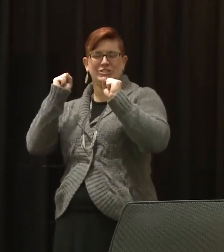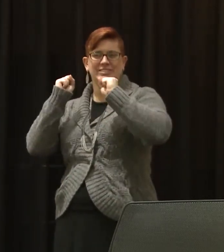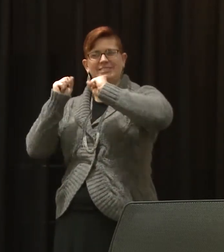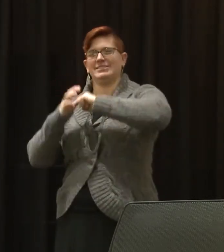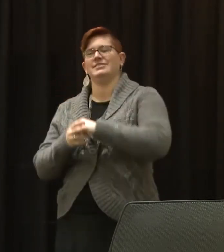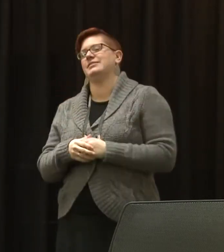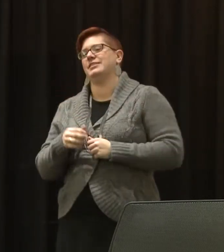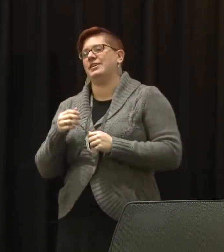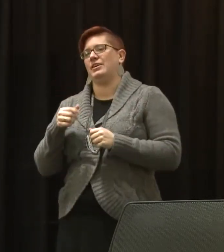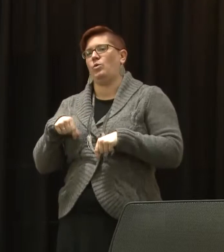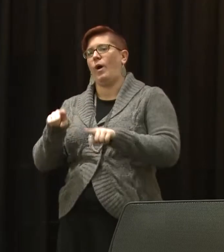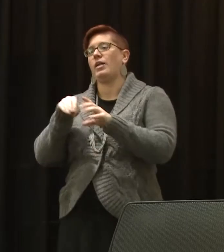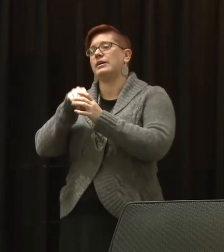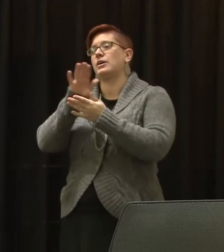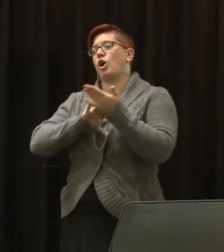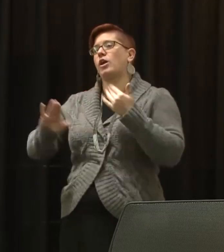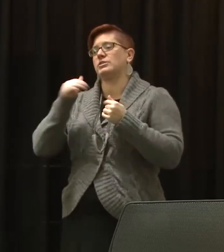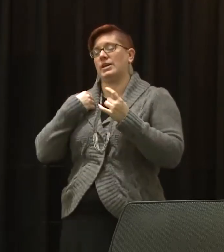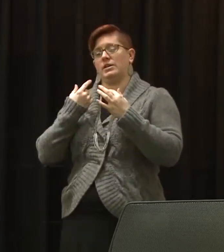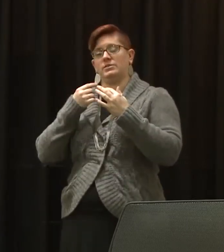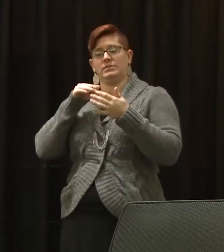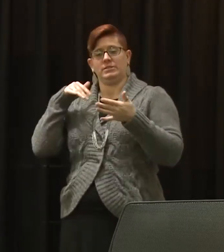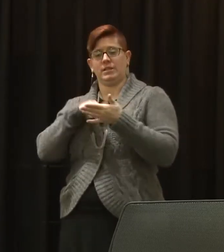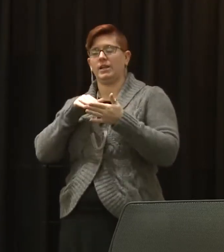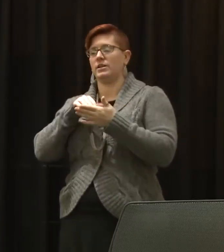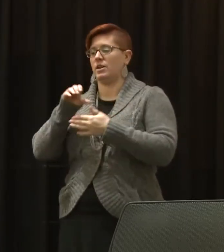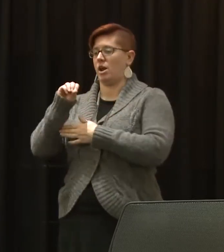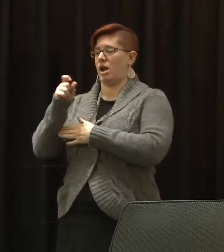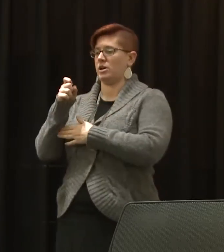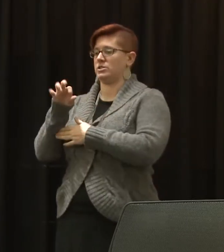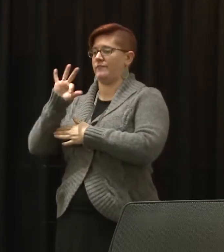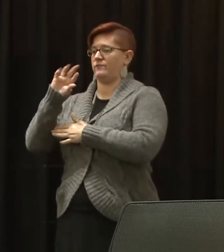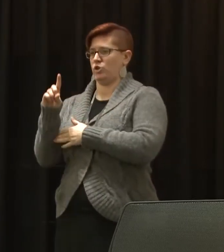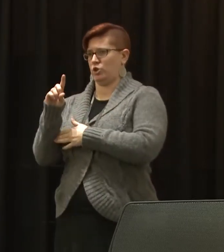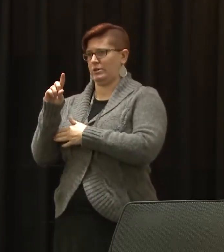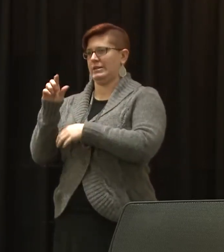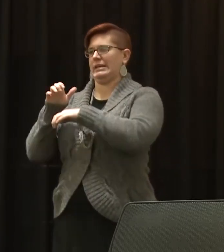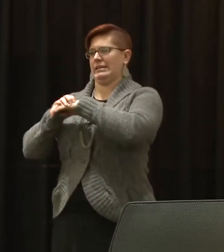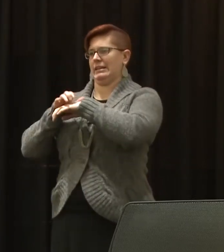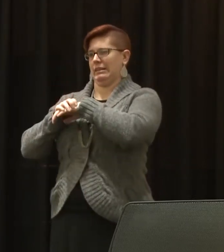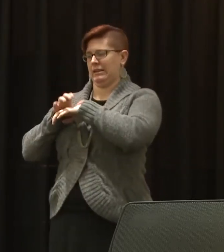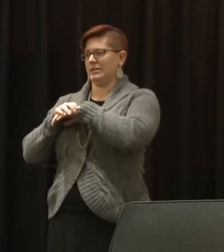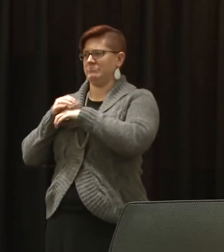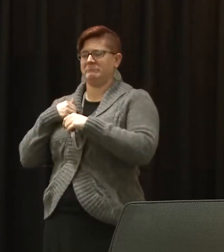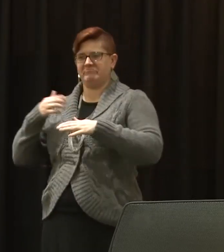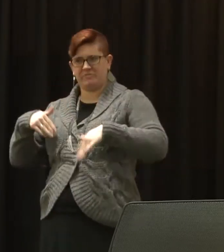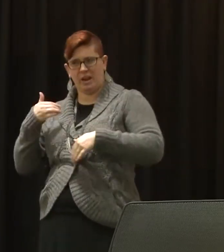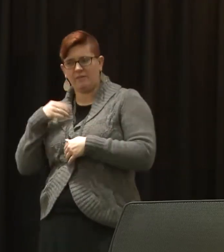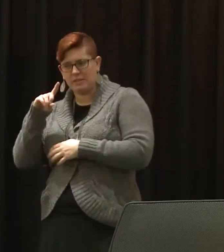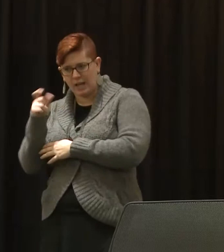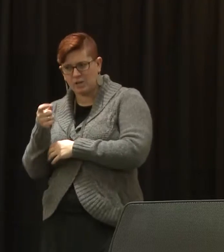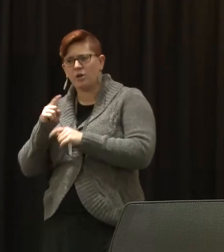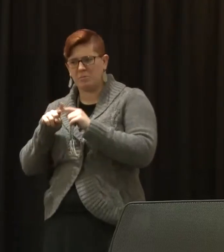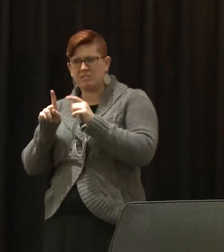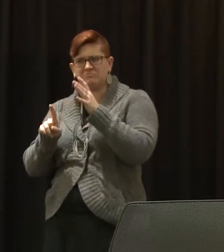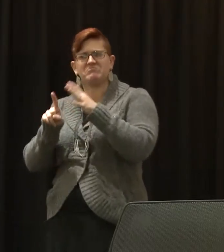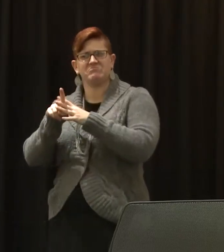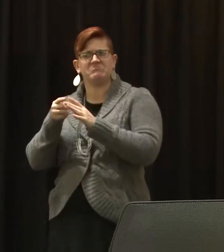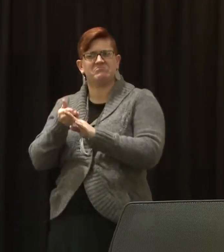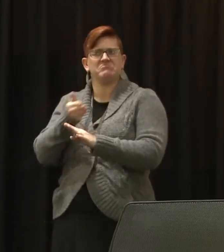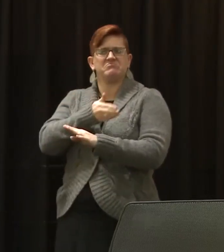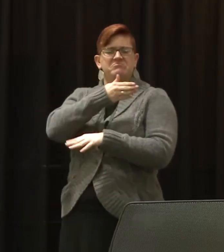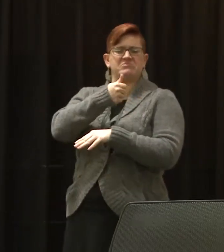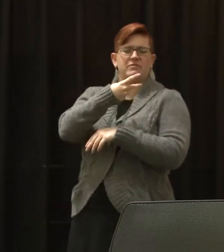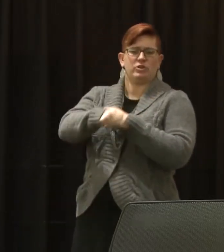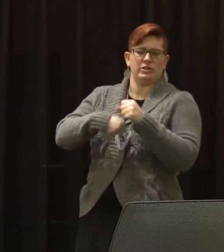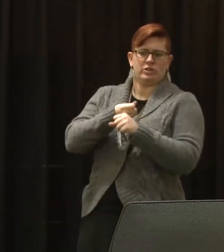I studied abroad at the other Oxford in England. I had not yet been diagnosed with bipolar disorder, but it had manifested years earlier.